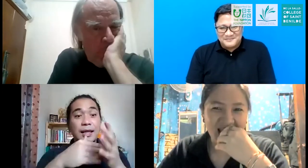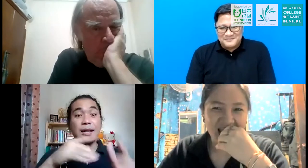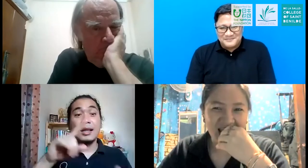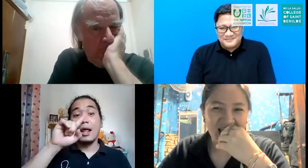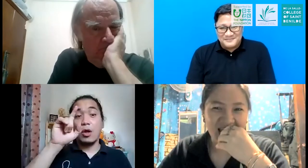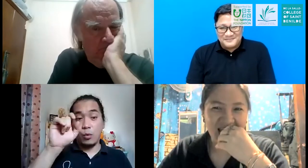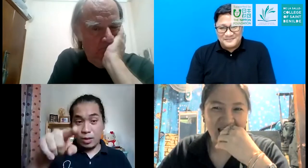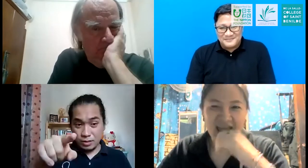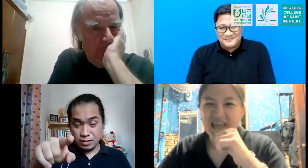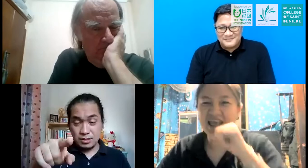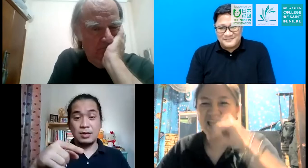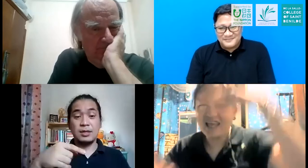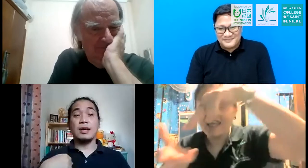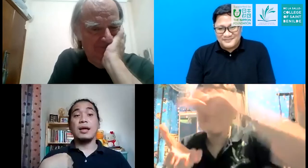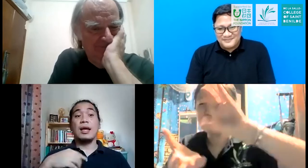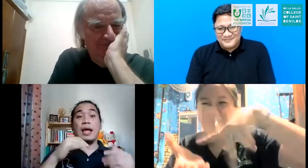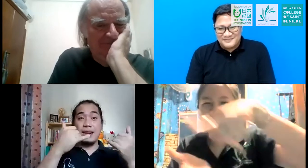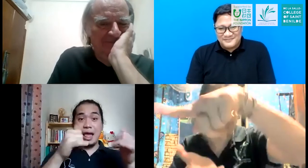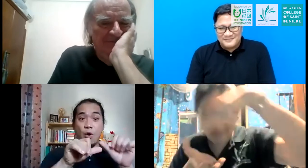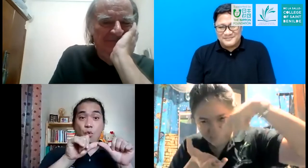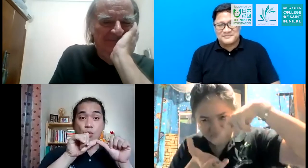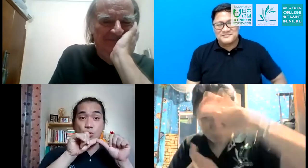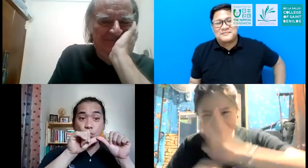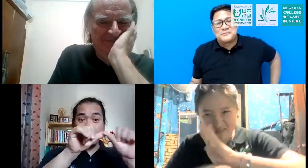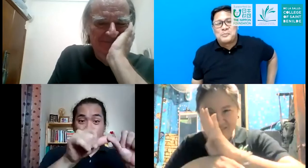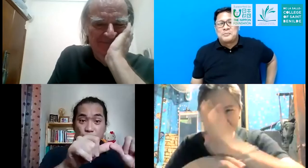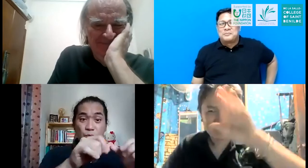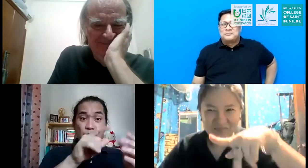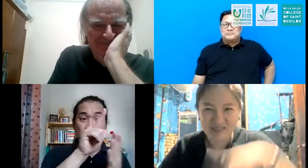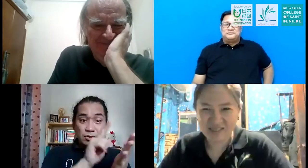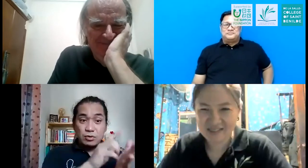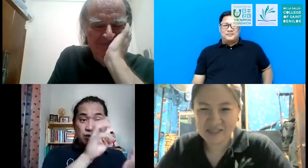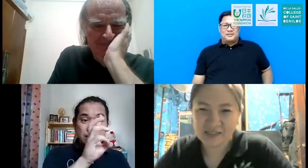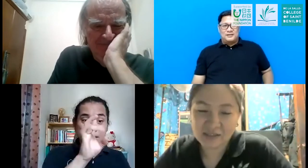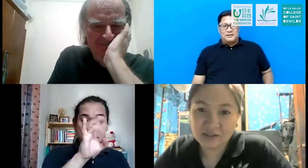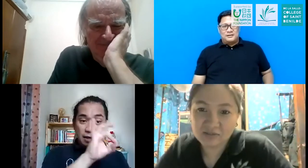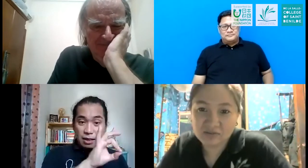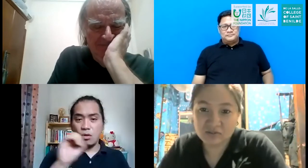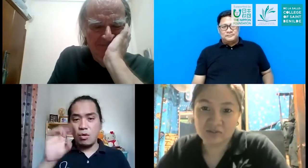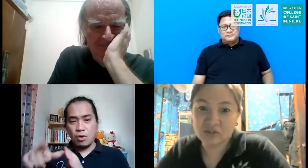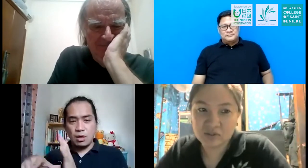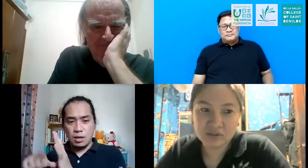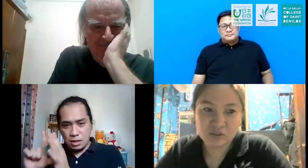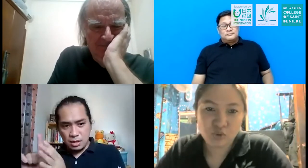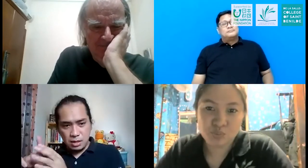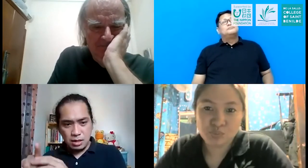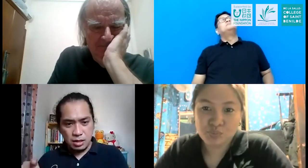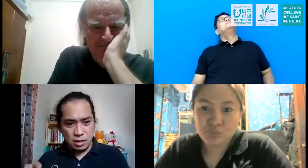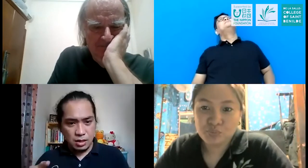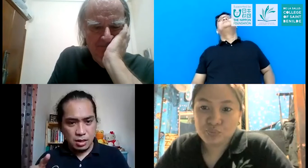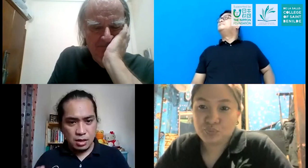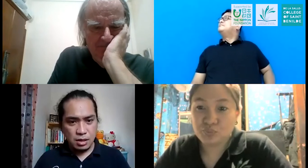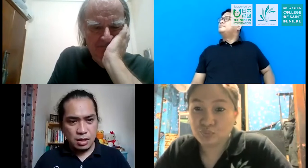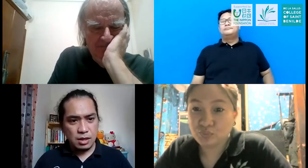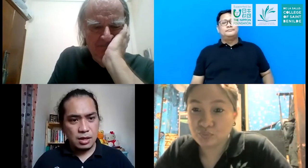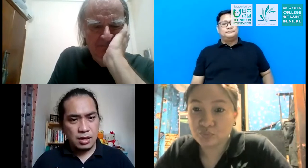All right, I'll do this again, guys. Pay attention. The question is, who would like to continue with lessons 6, 7,